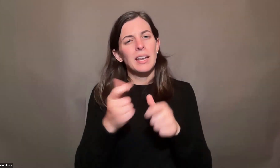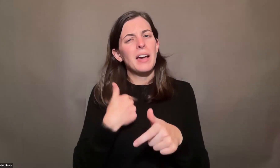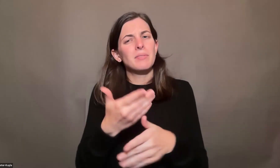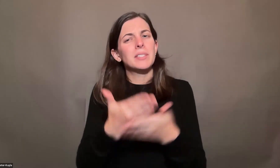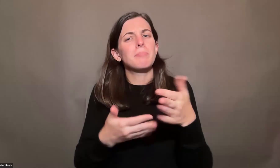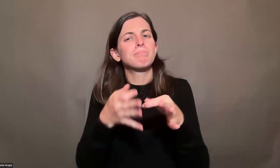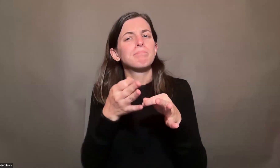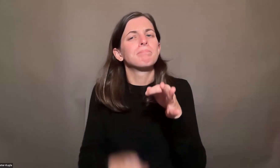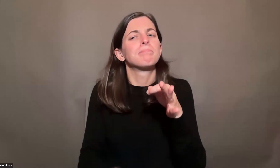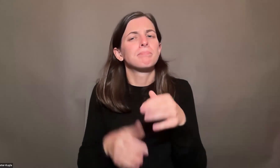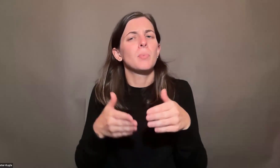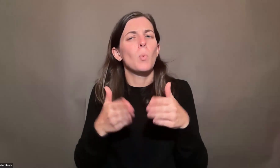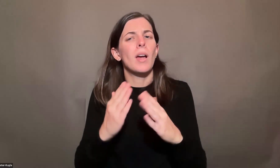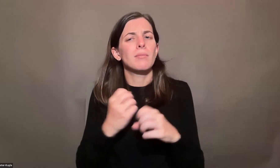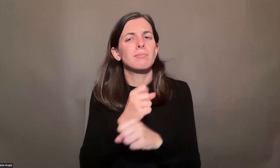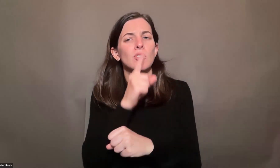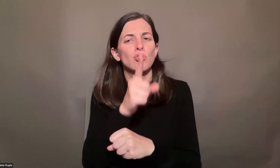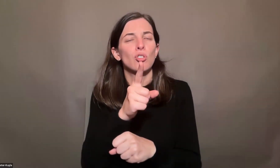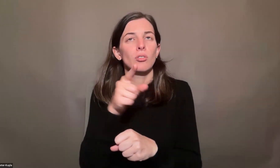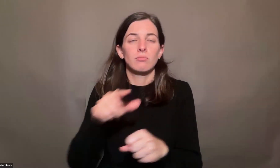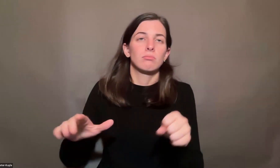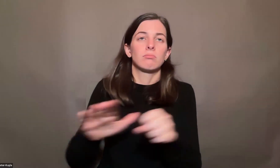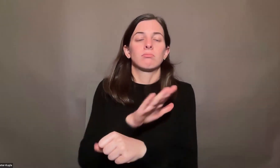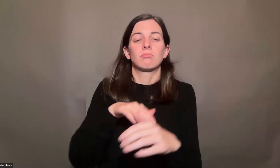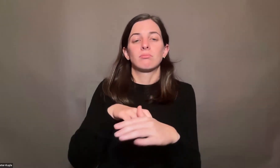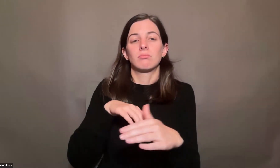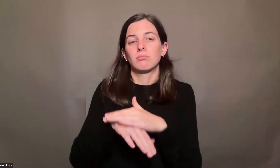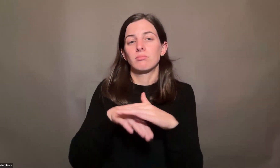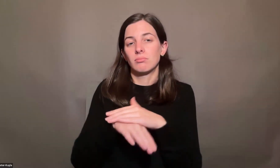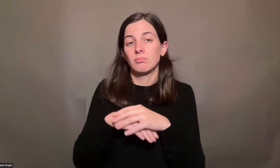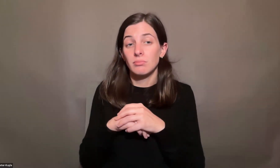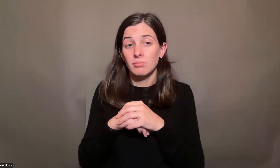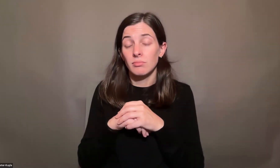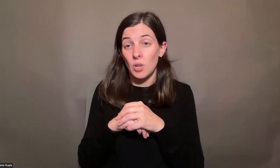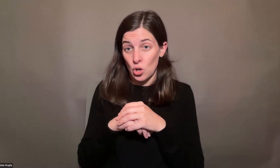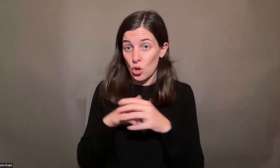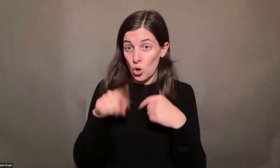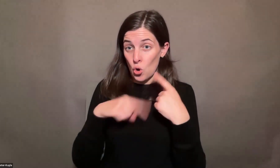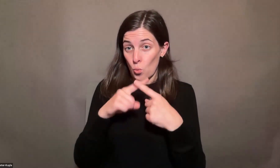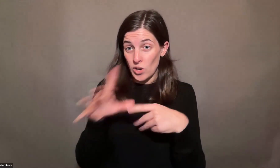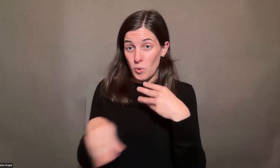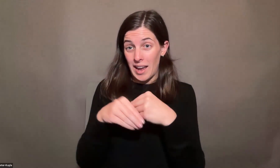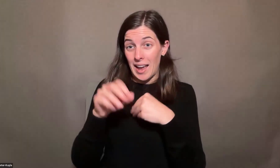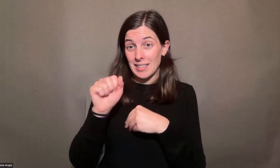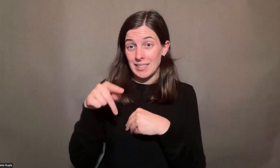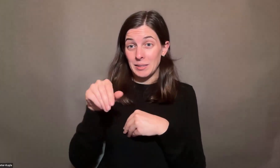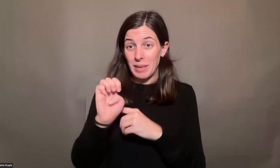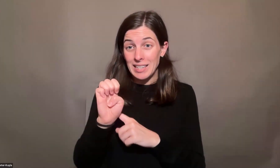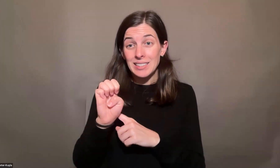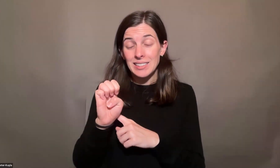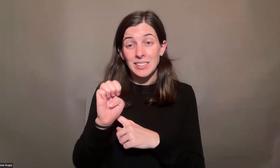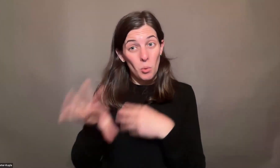make sure it remains accessible. Don't use the Enter key on your keyboard to add space or start content on a new